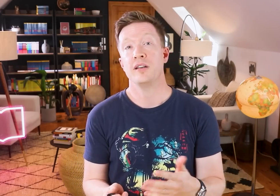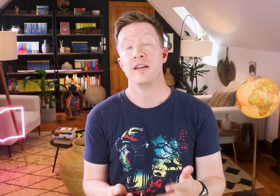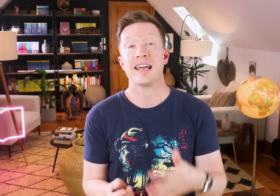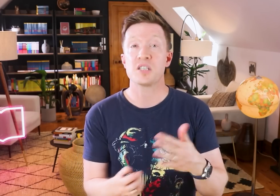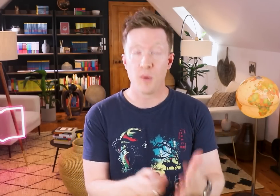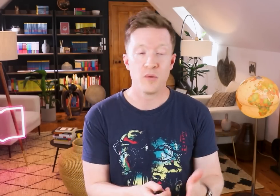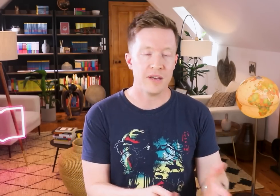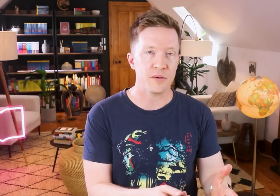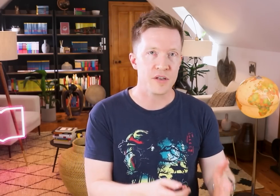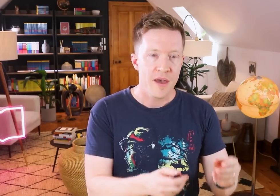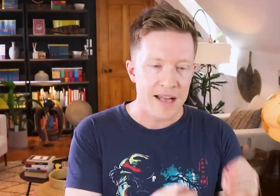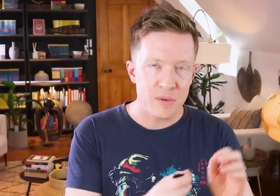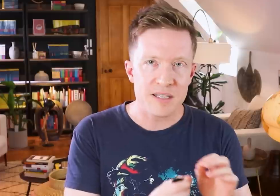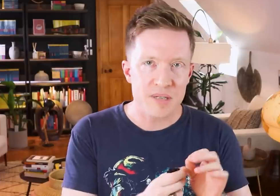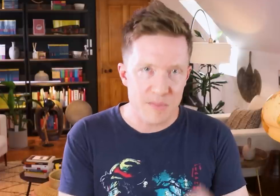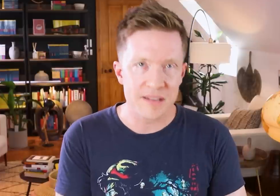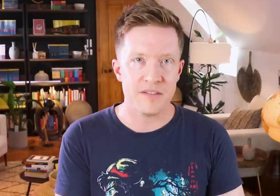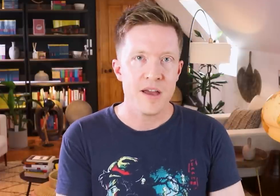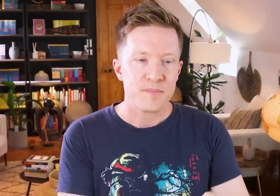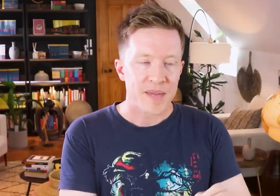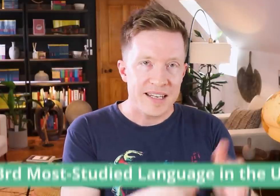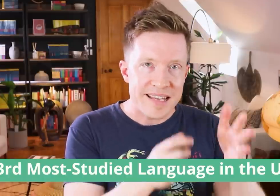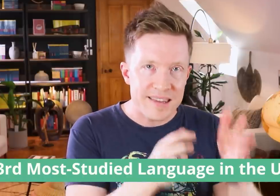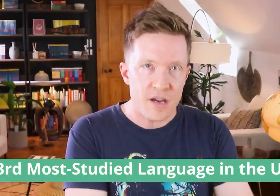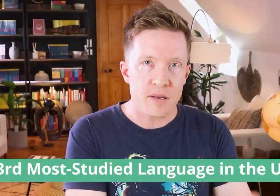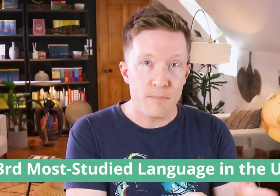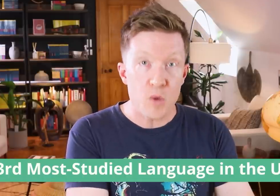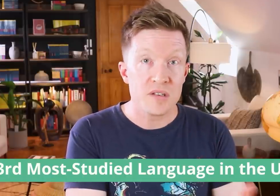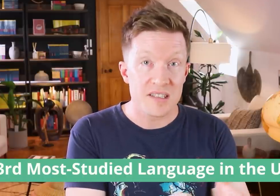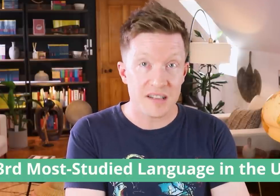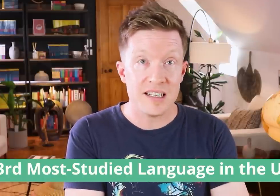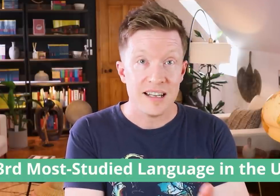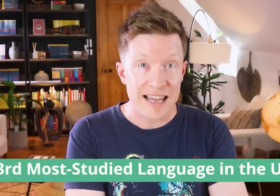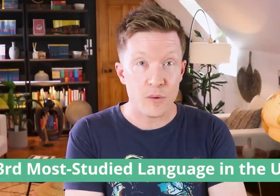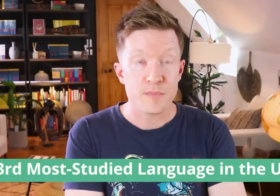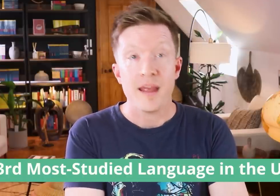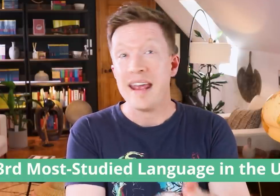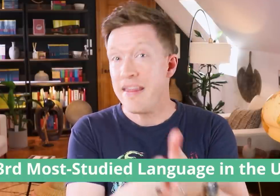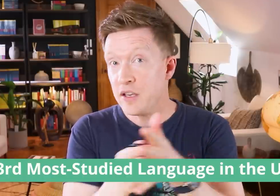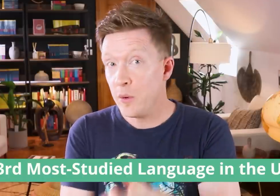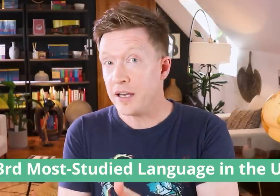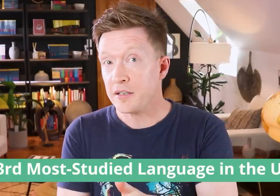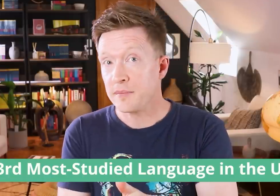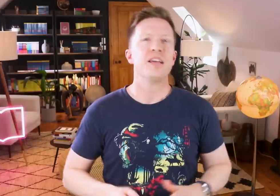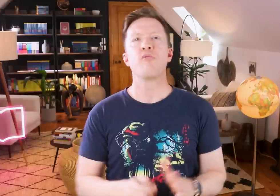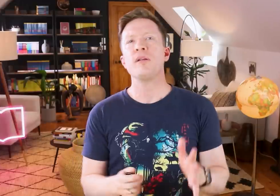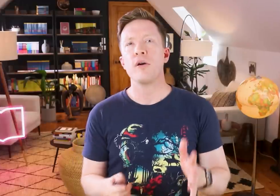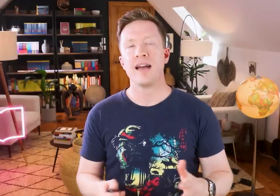when learning a spoken language. And to put this in perspective, it is the third most studied language in the US. Now you probably know that